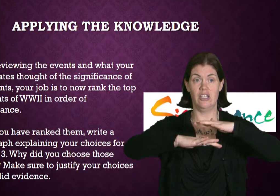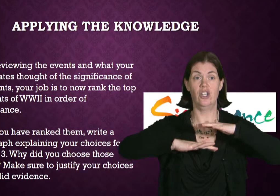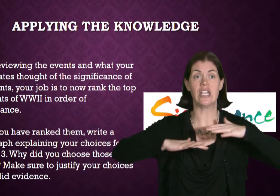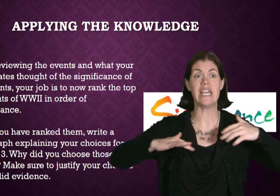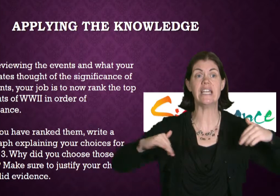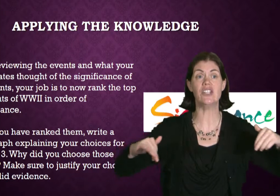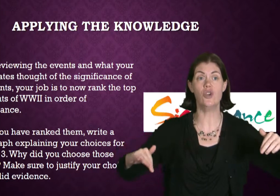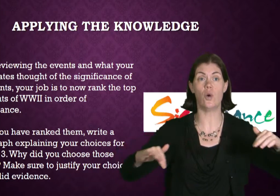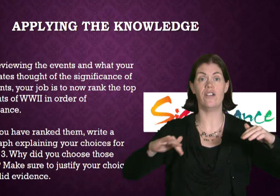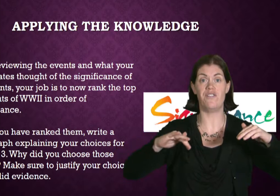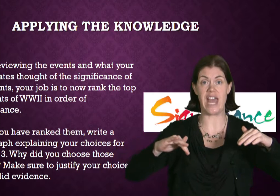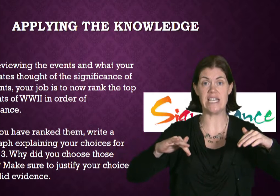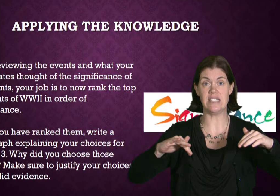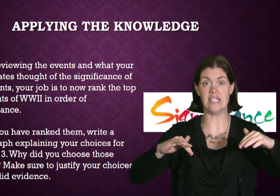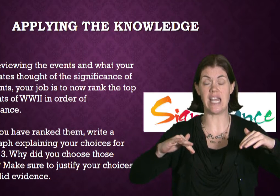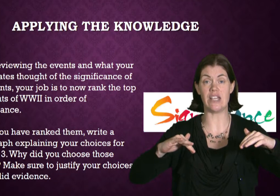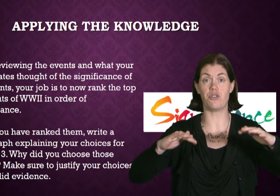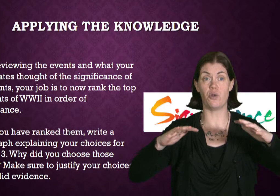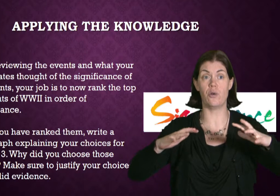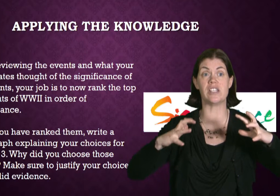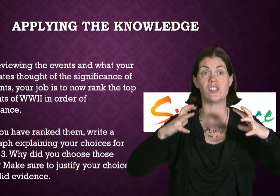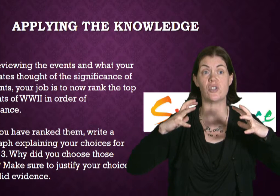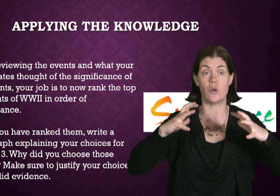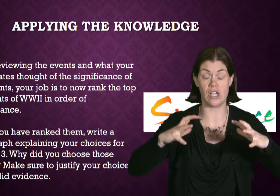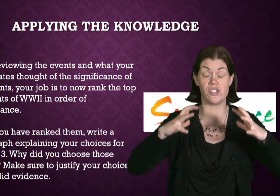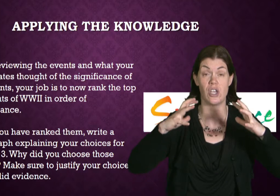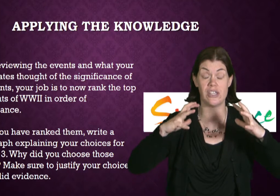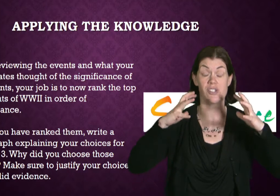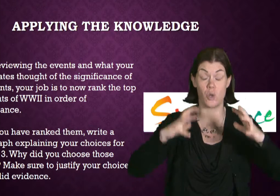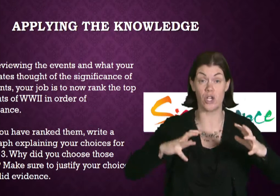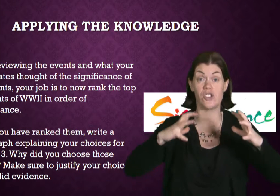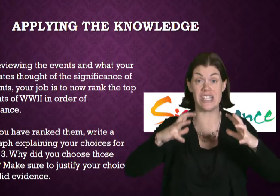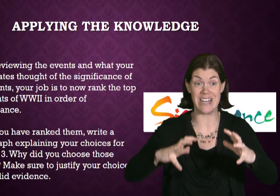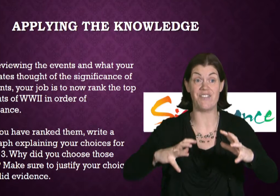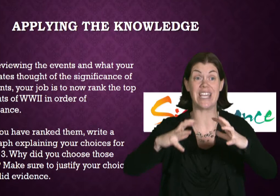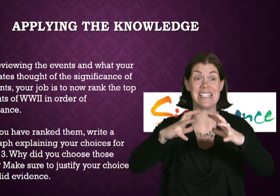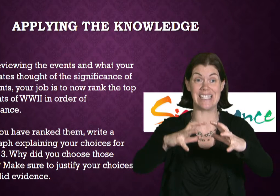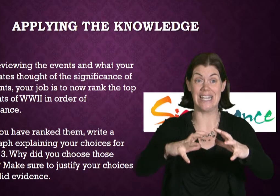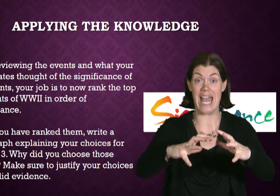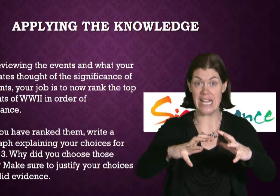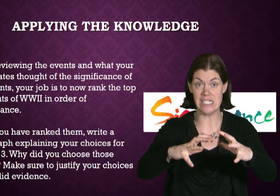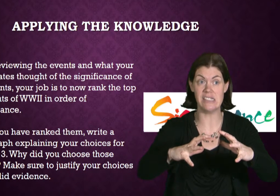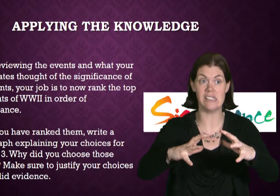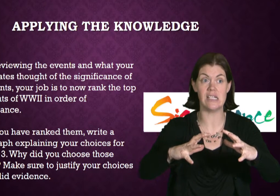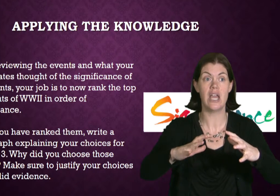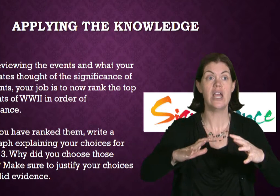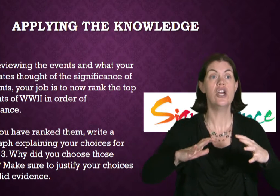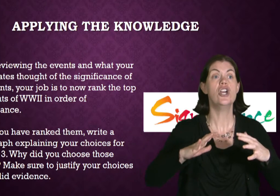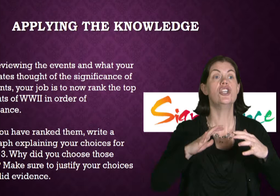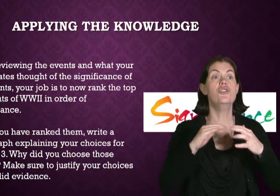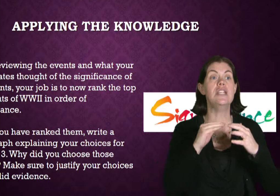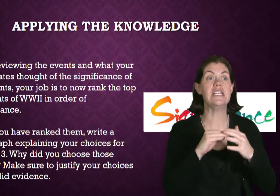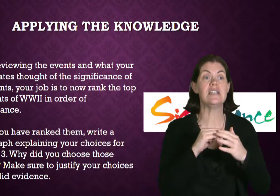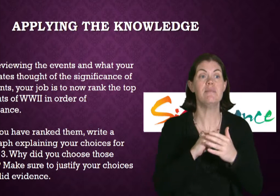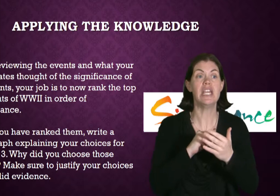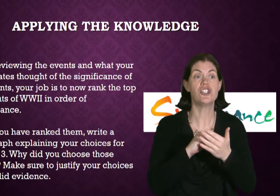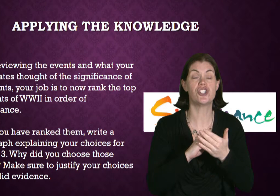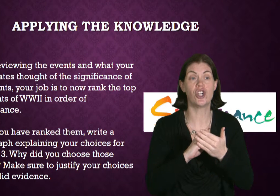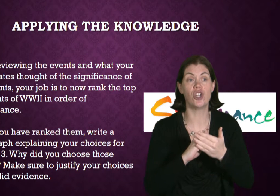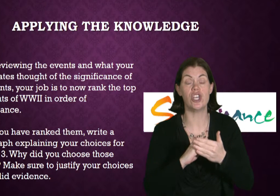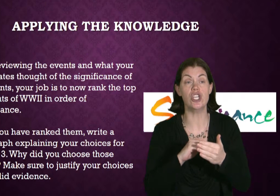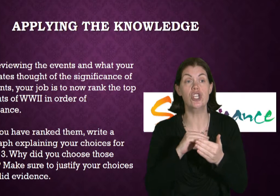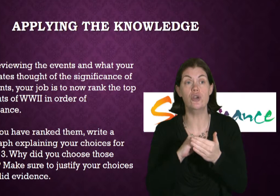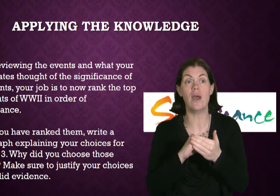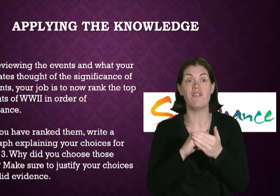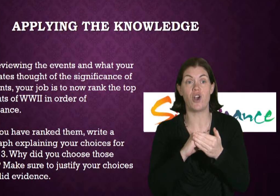mind, looking at your event through a historical significance lens, you need to make